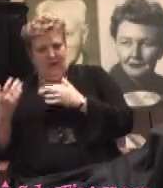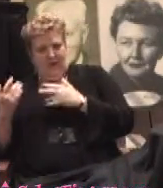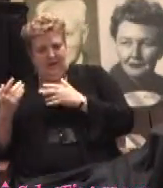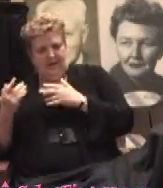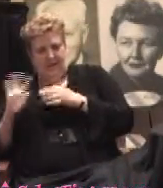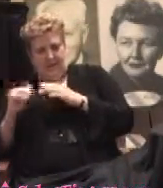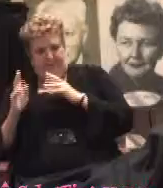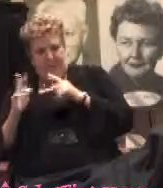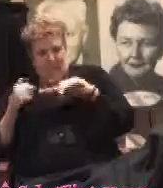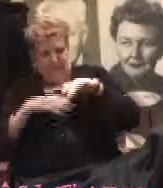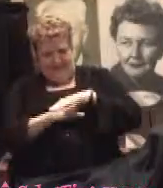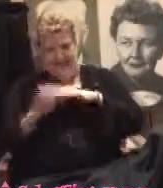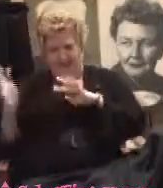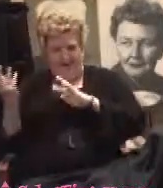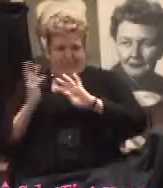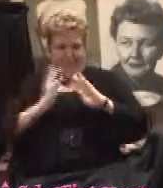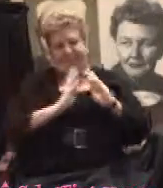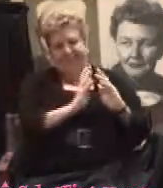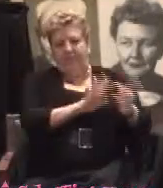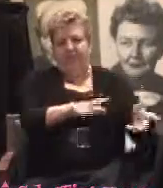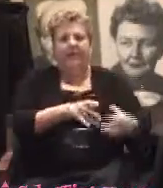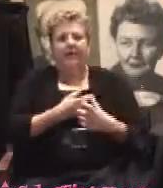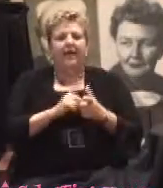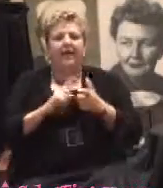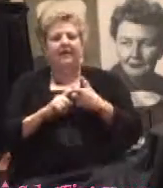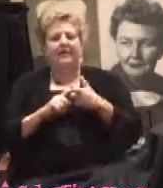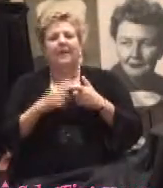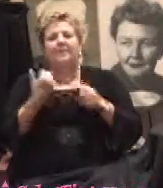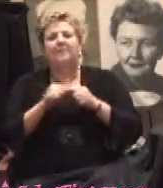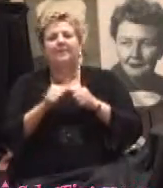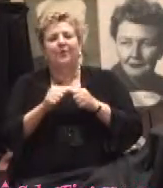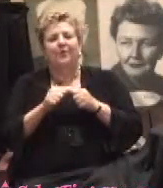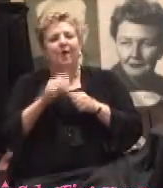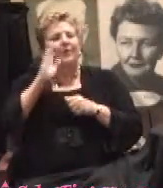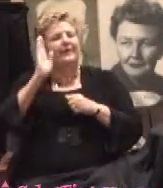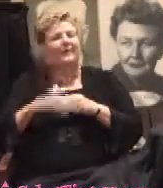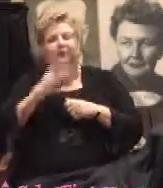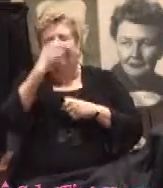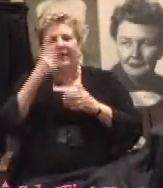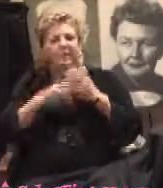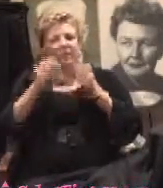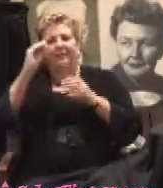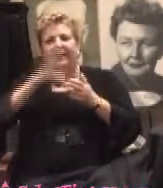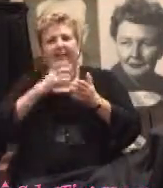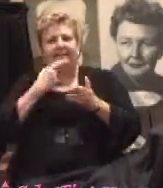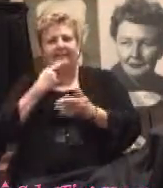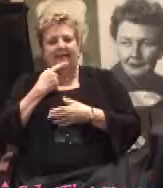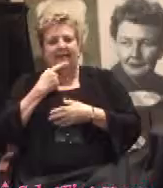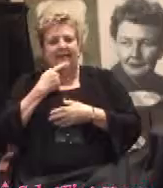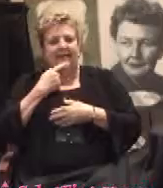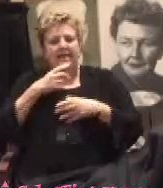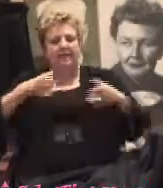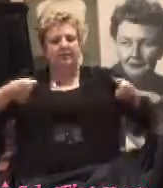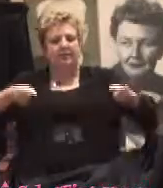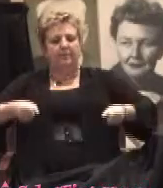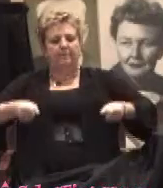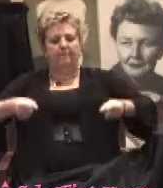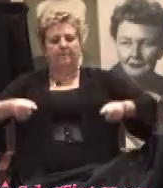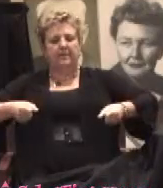had a suit on. He got up to speak, and I'll never forget what this guy said. I'll never forget it as long as I live. He held the podium very calmly and he said,